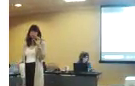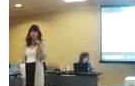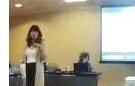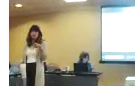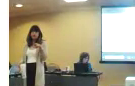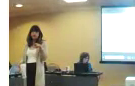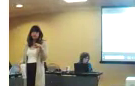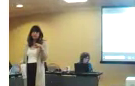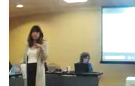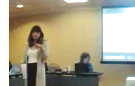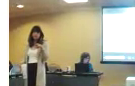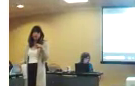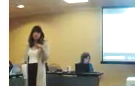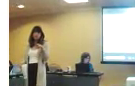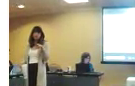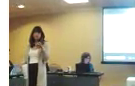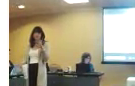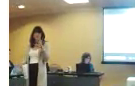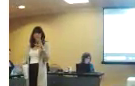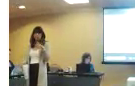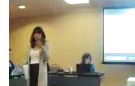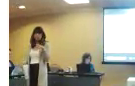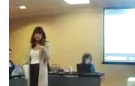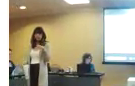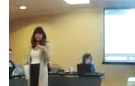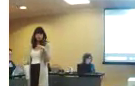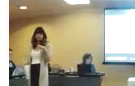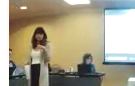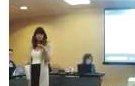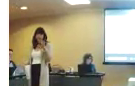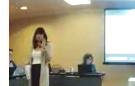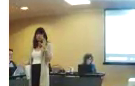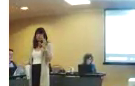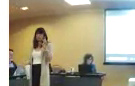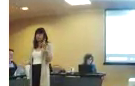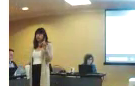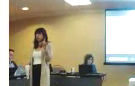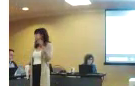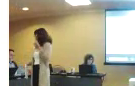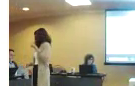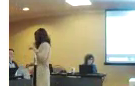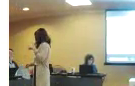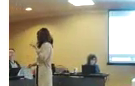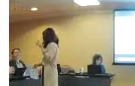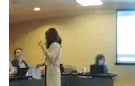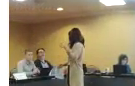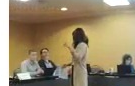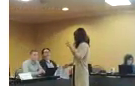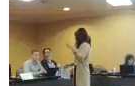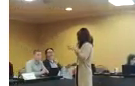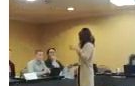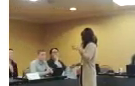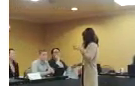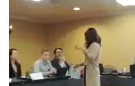Zoom, we're working on getting some additional mics set up to make it a little bit easier for you here. Although I want probably that to wait until